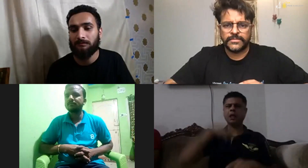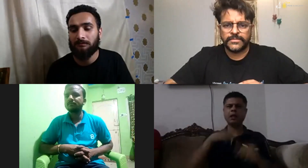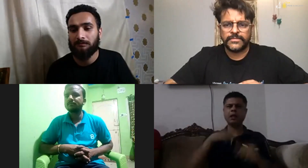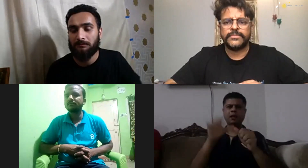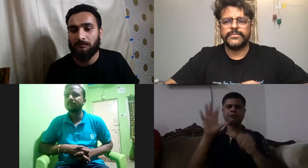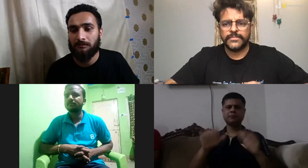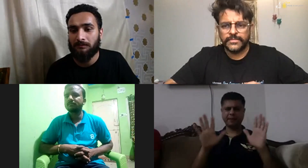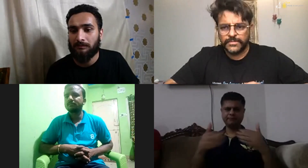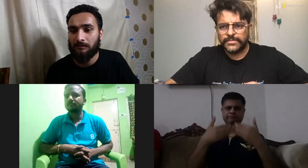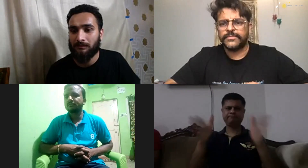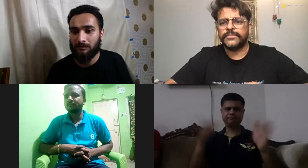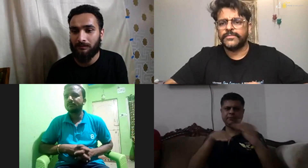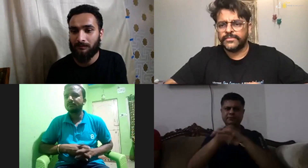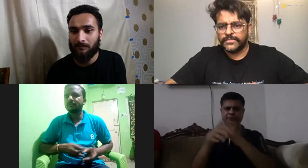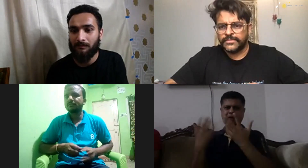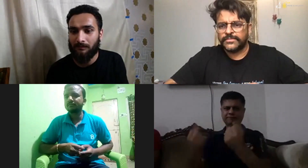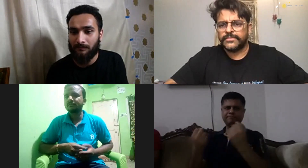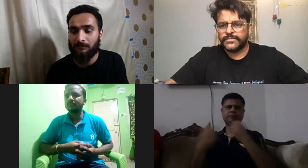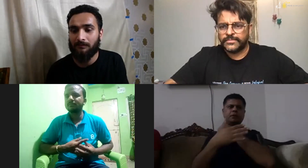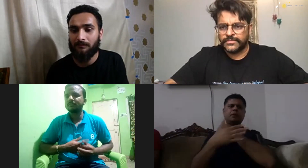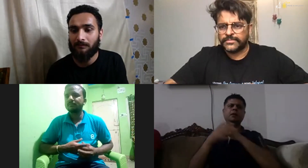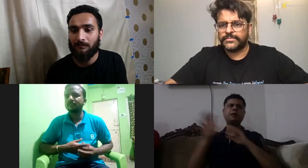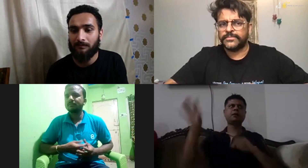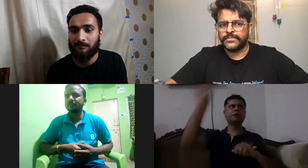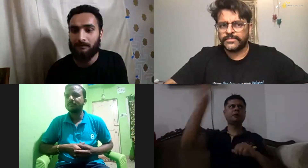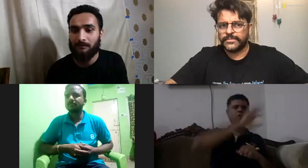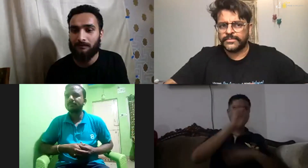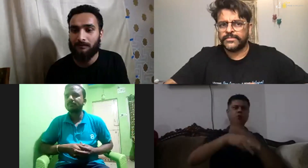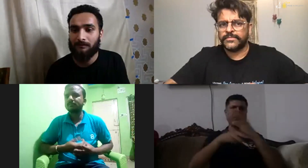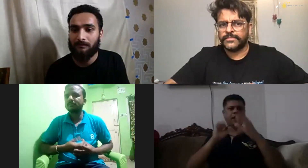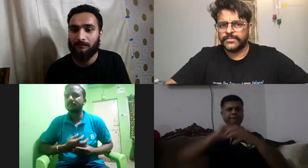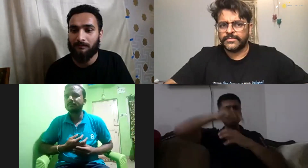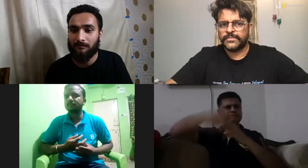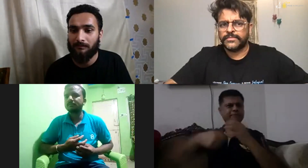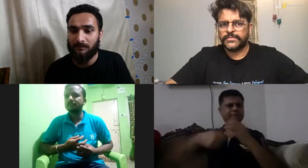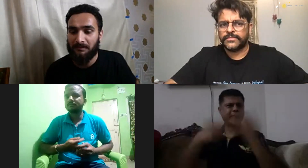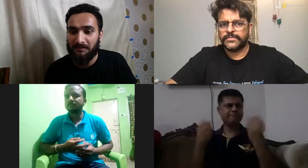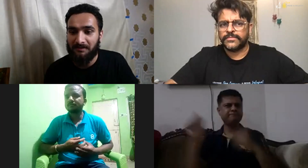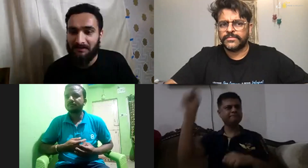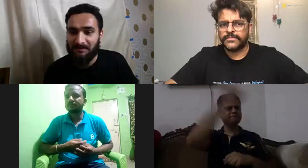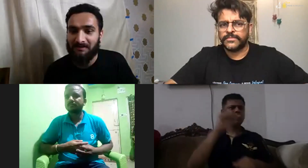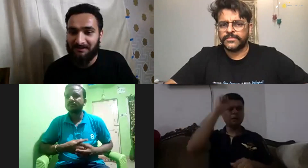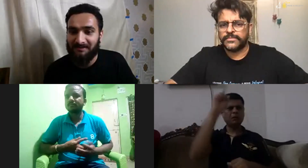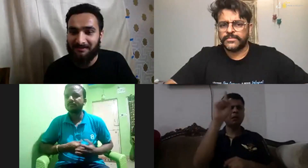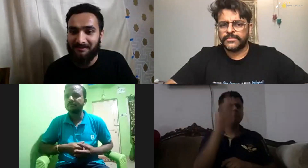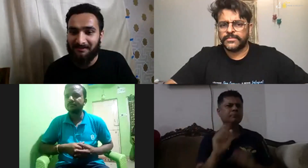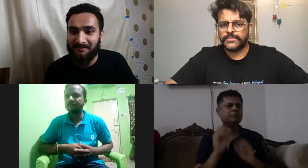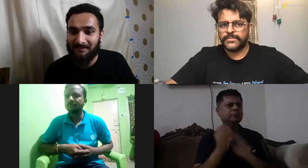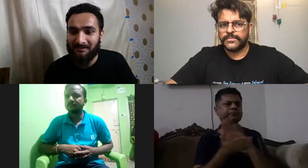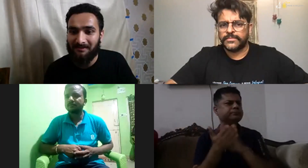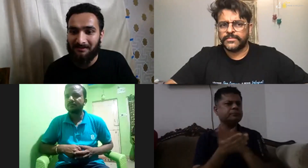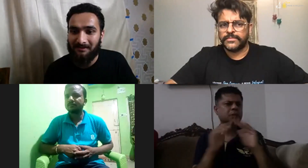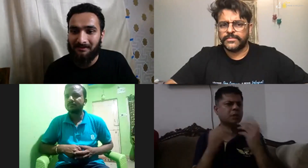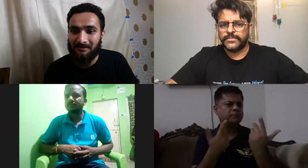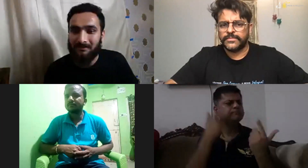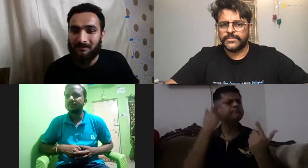support. And I realized that I wanted to start something related to accessibility, which I could see throughout the country, but